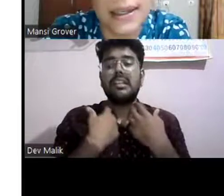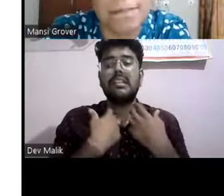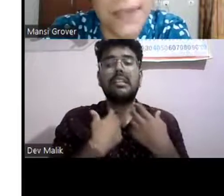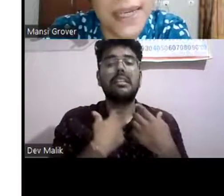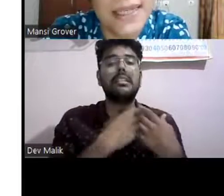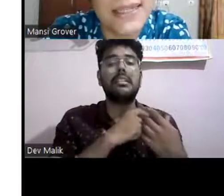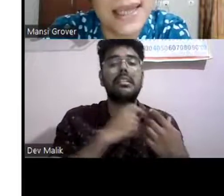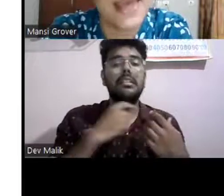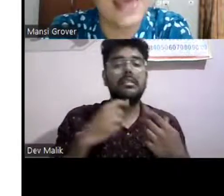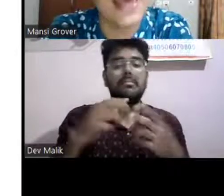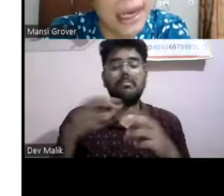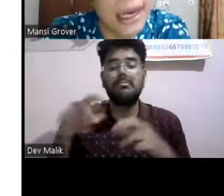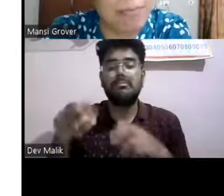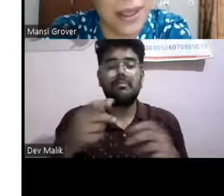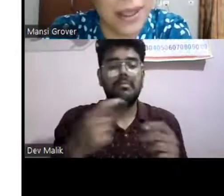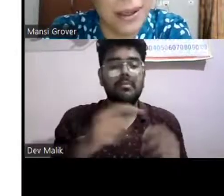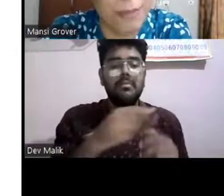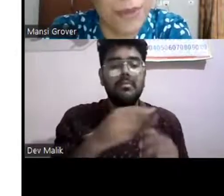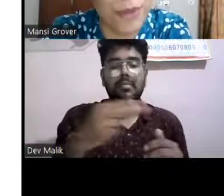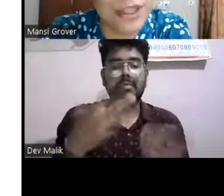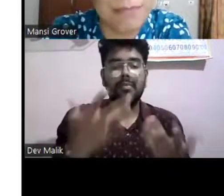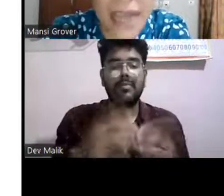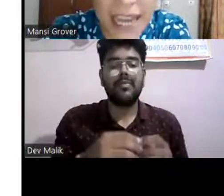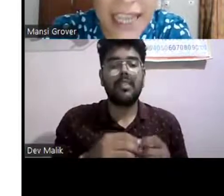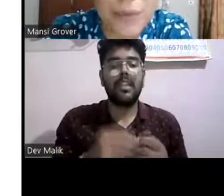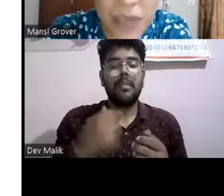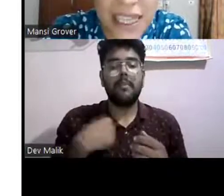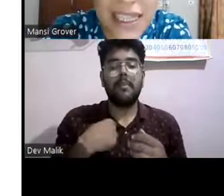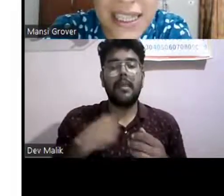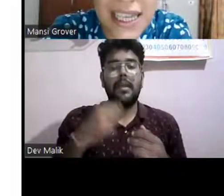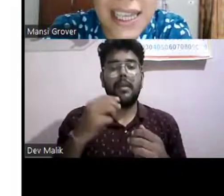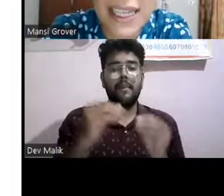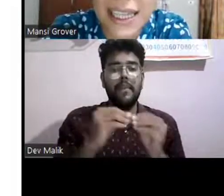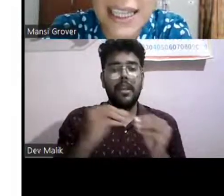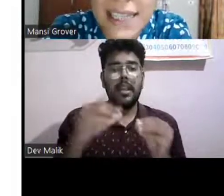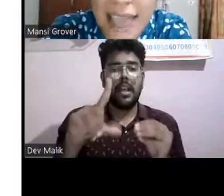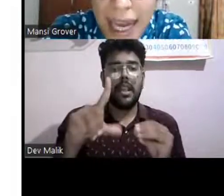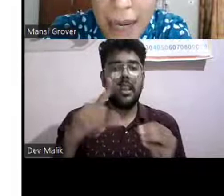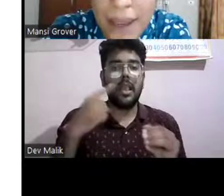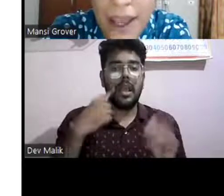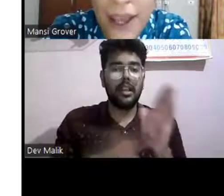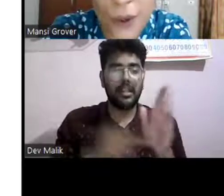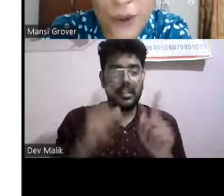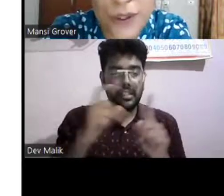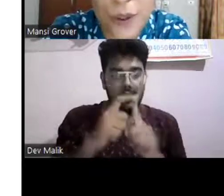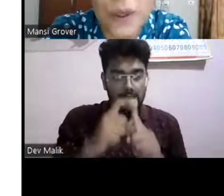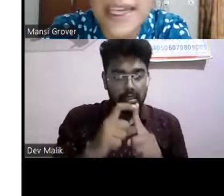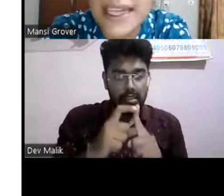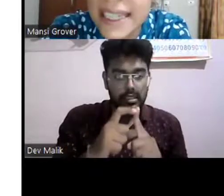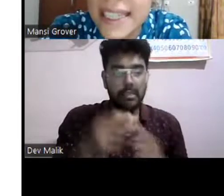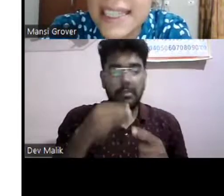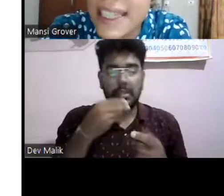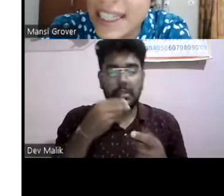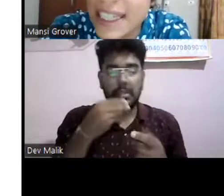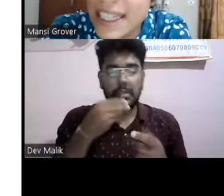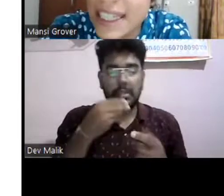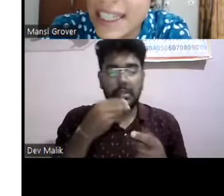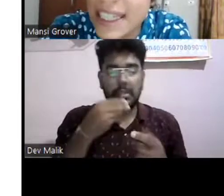blind. Please help me." Because blind means needs help and also